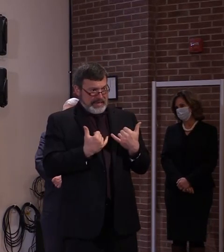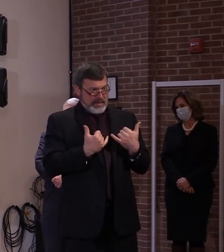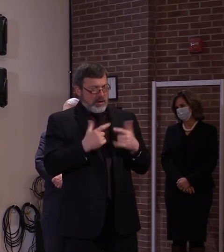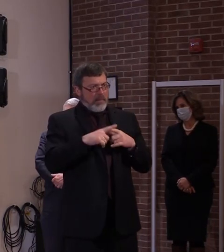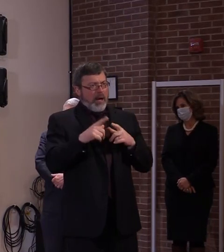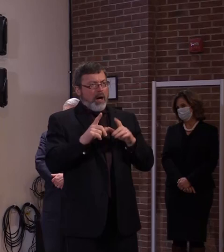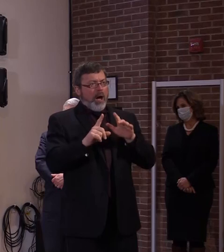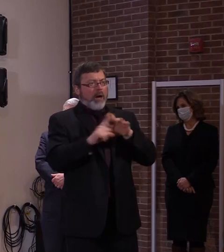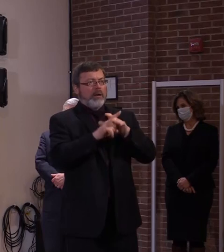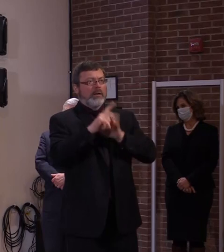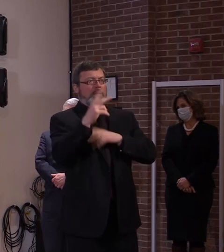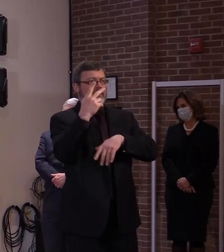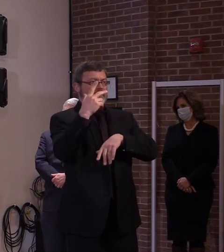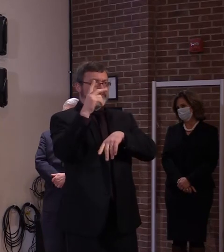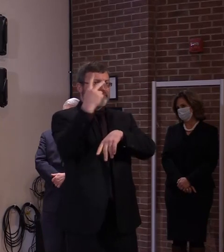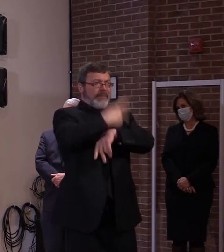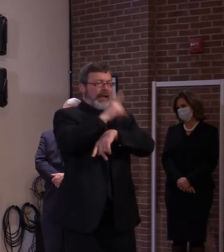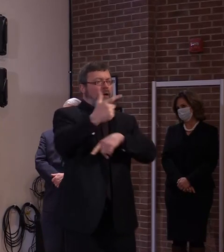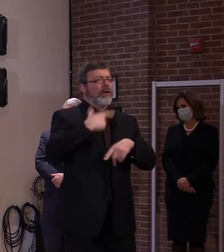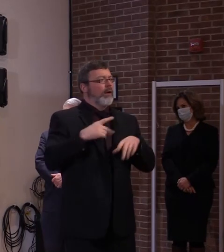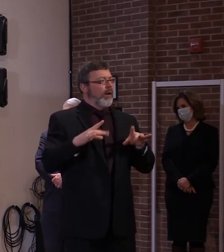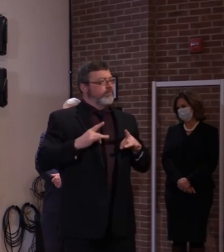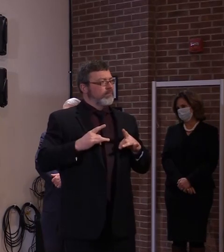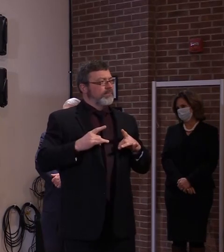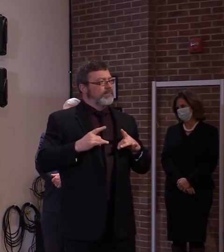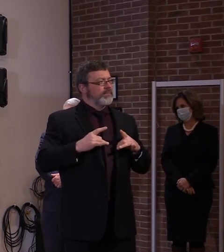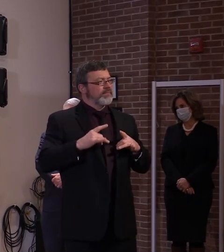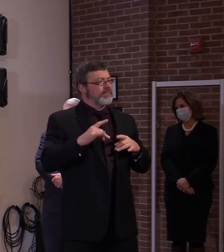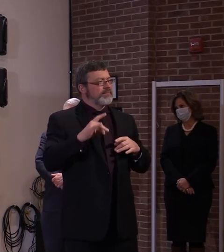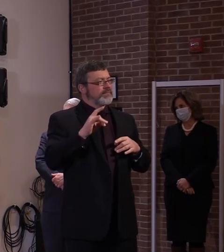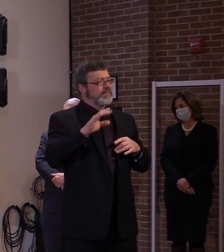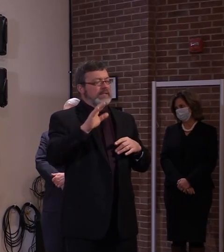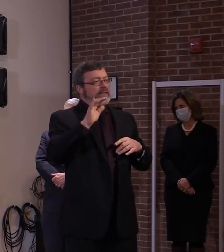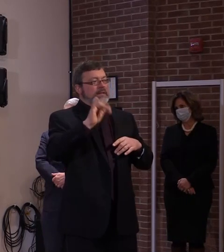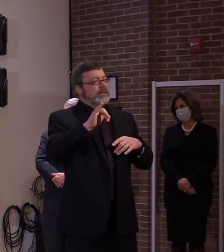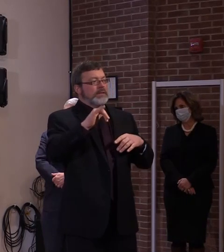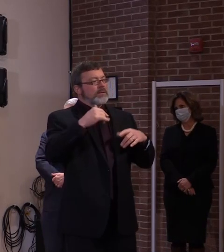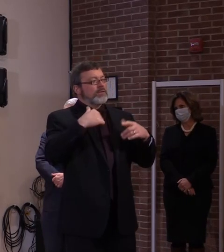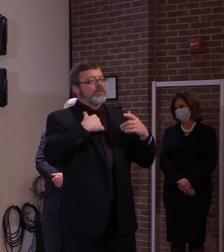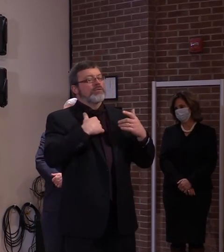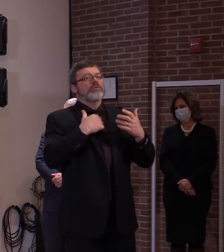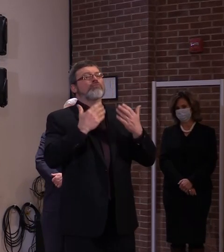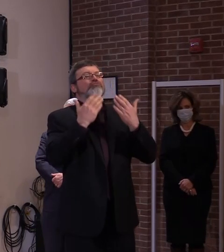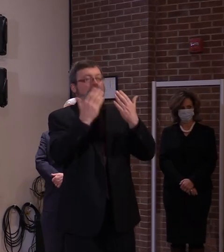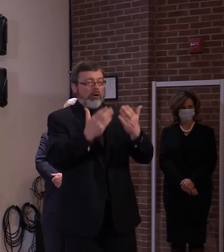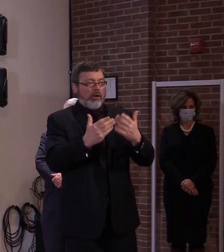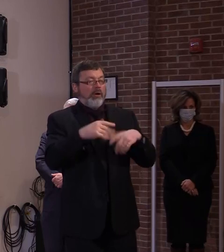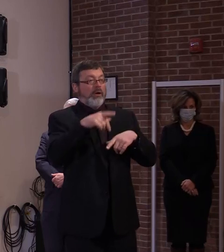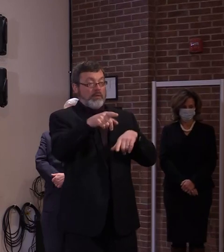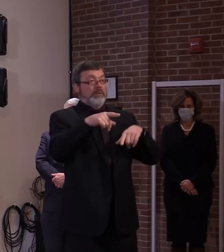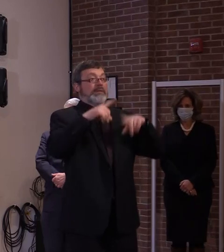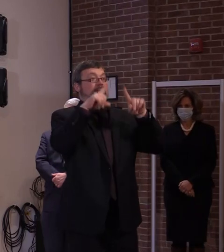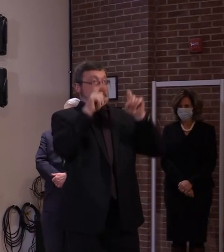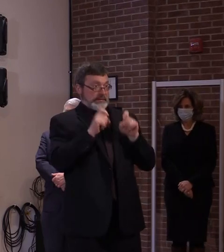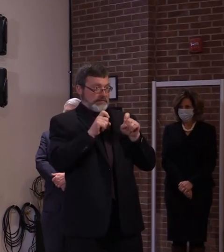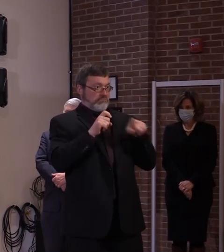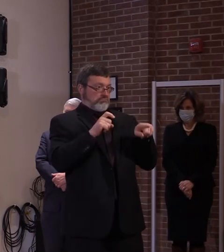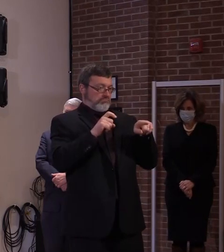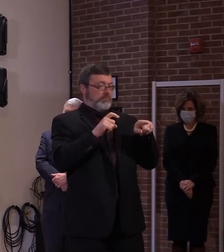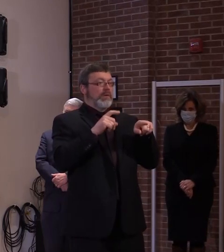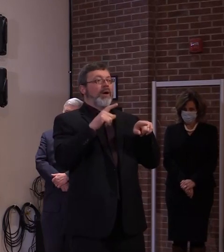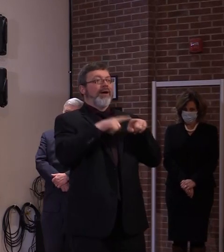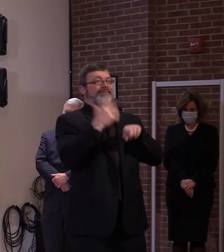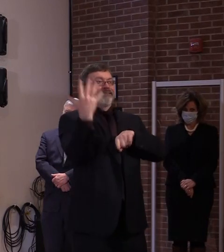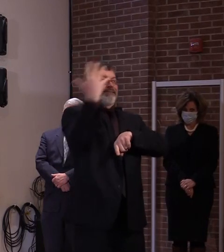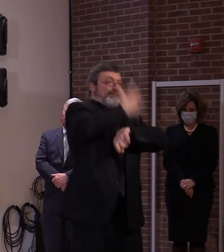period that for when you start your testing. But I don't think I would say one is better